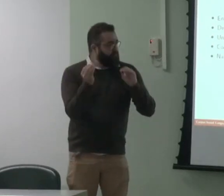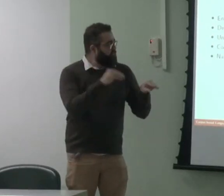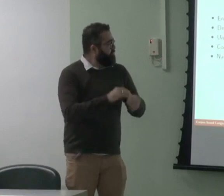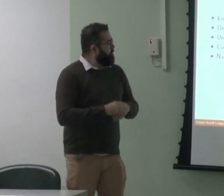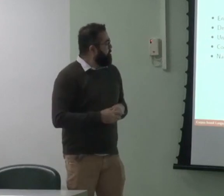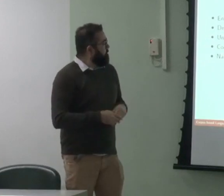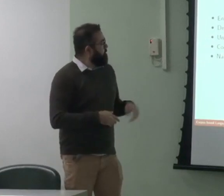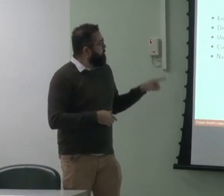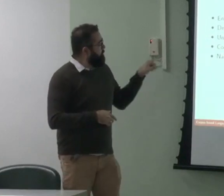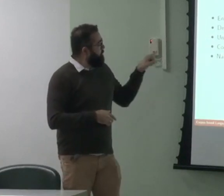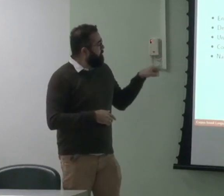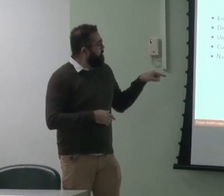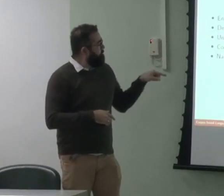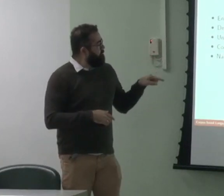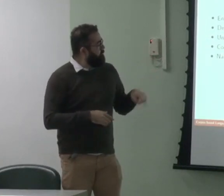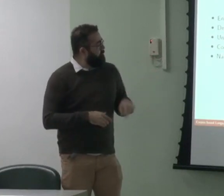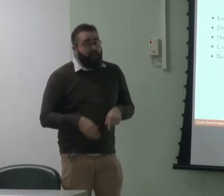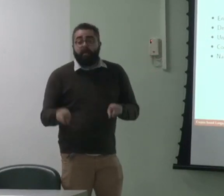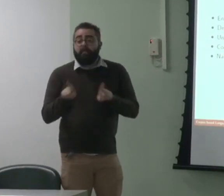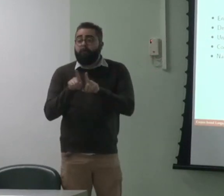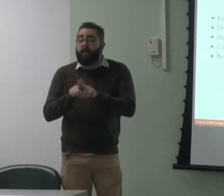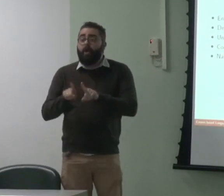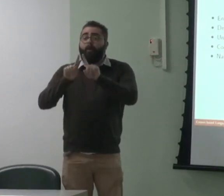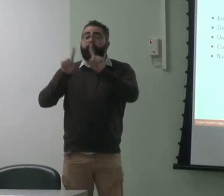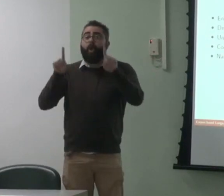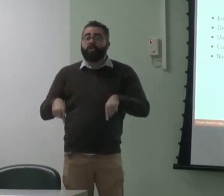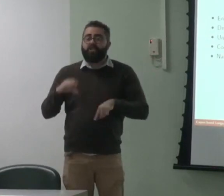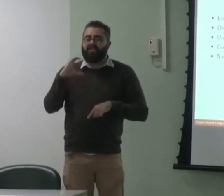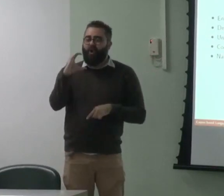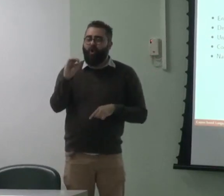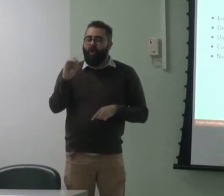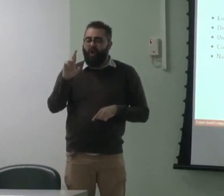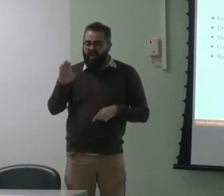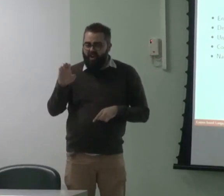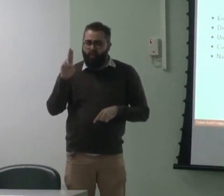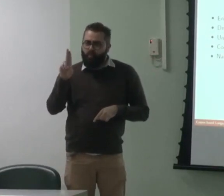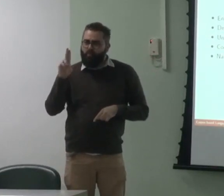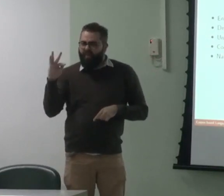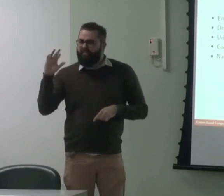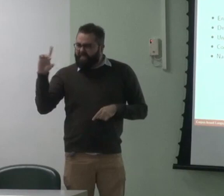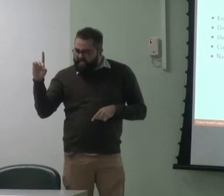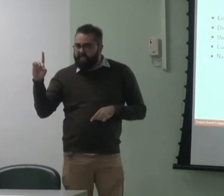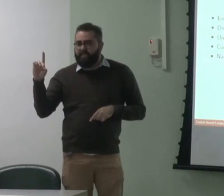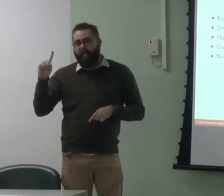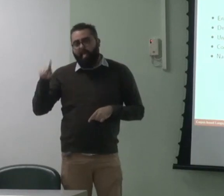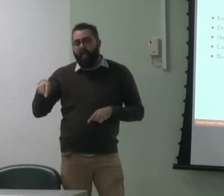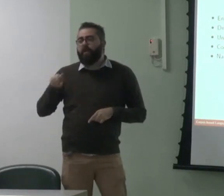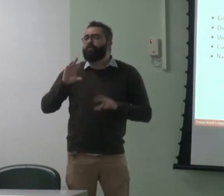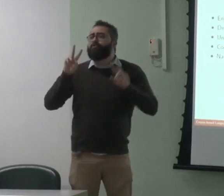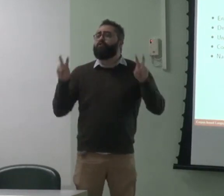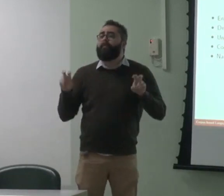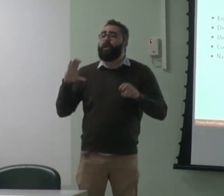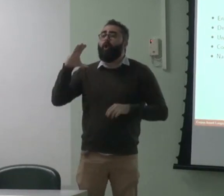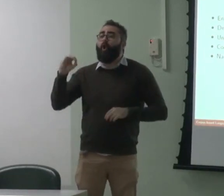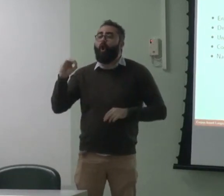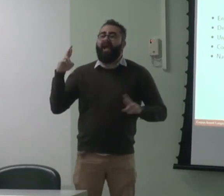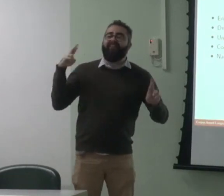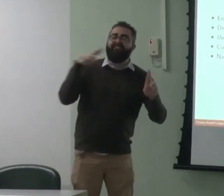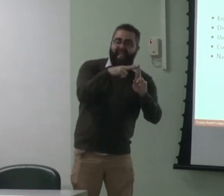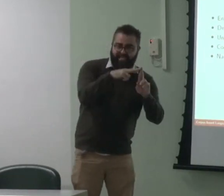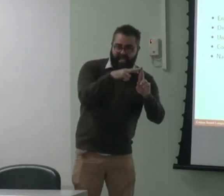Then we have a project called CorefUD, which annotates coreference between various